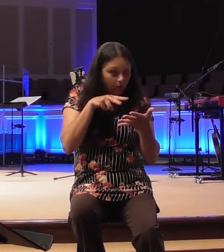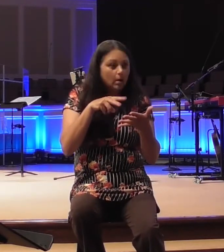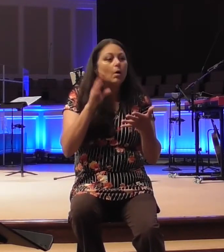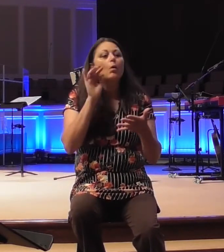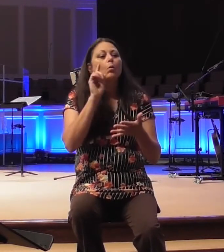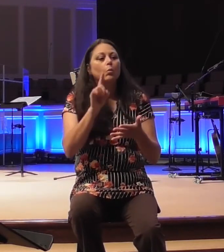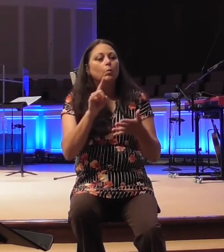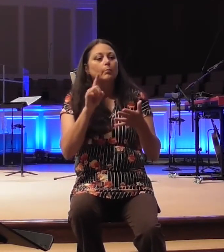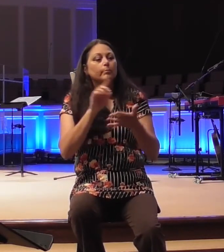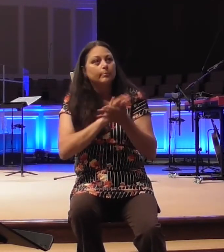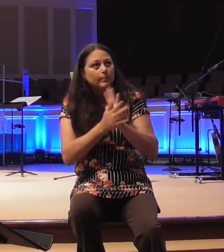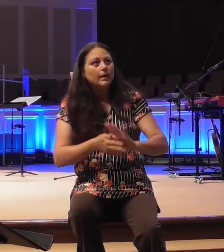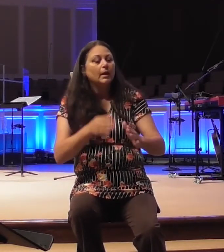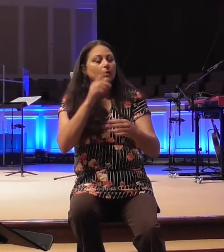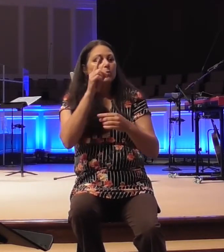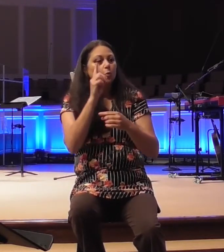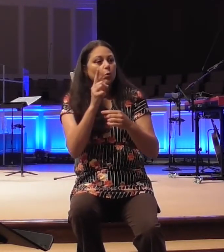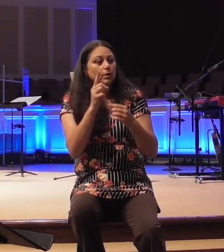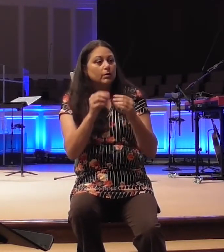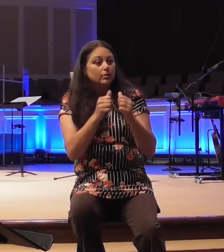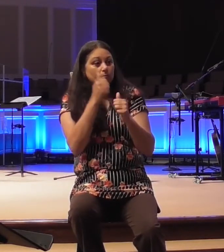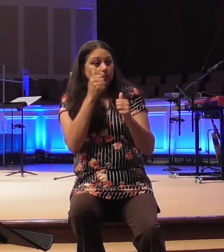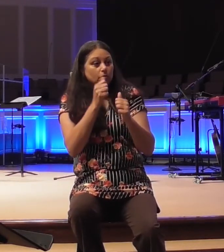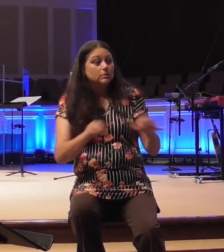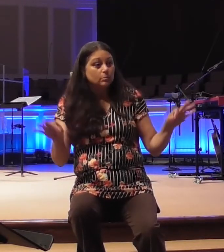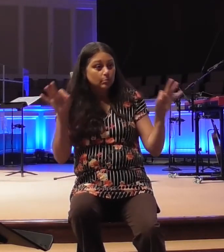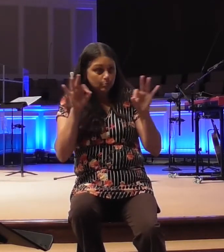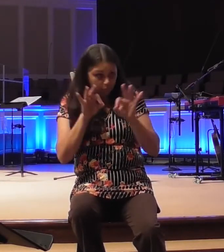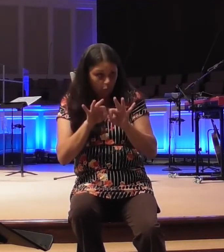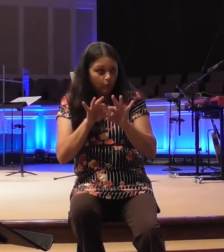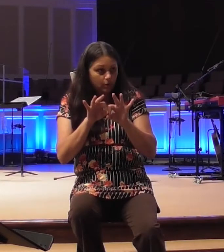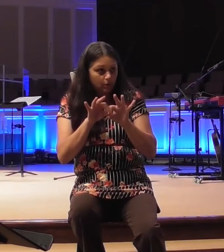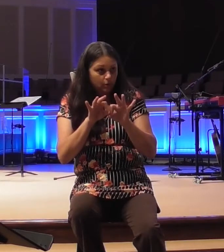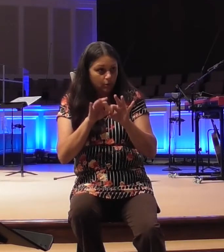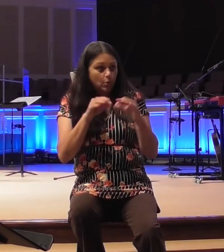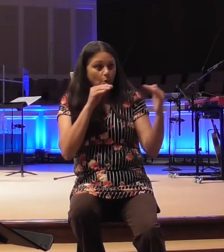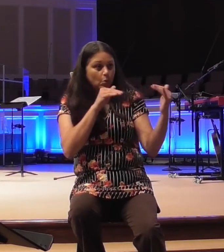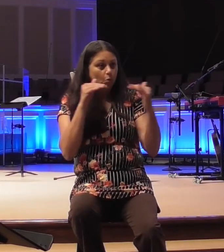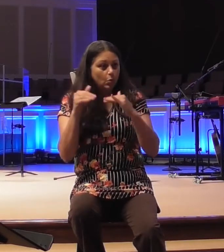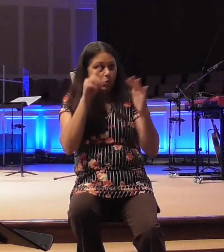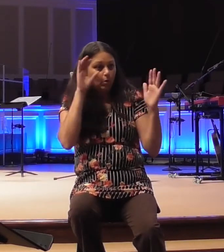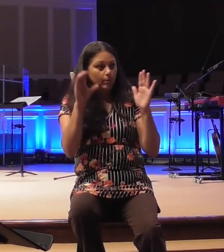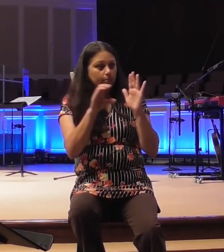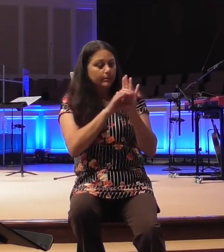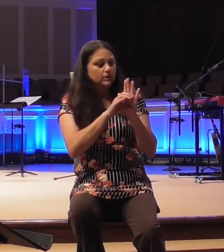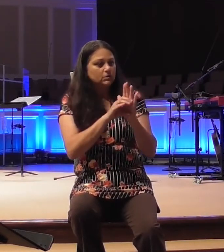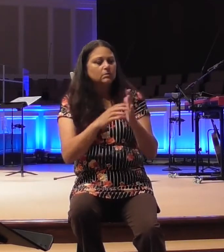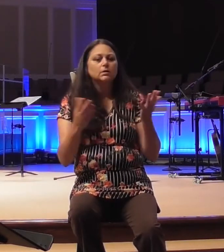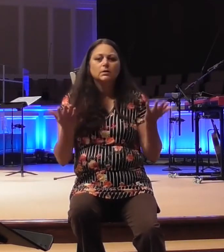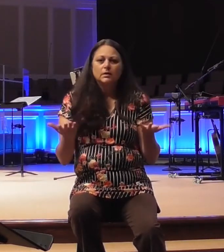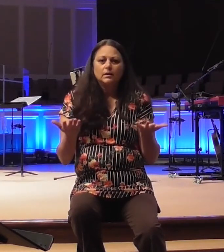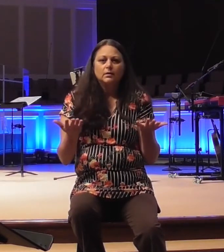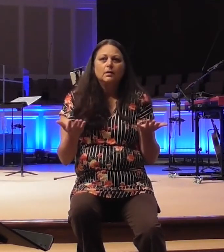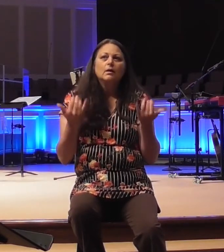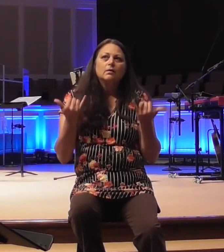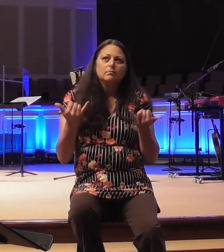important photographs taken in any wartime. What makes a